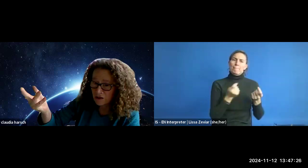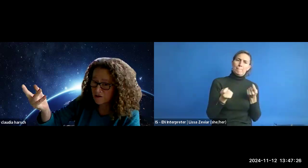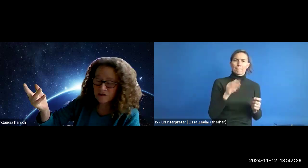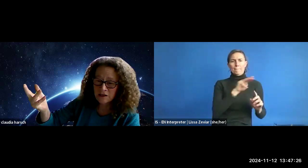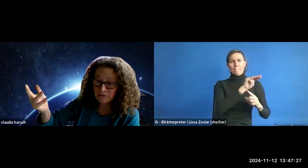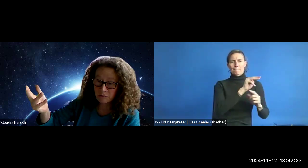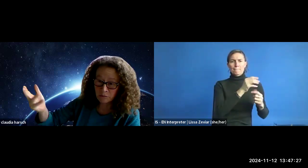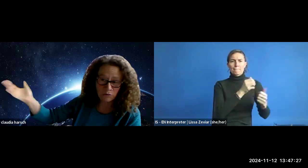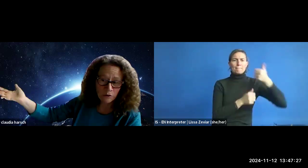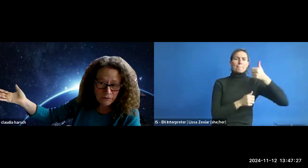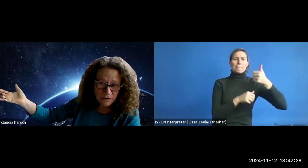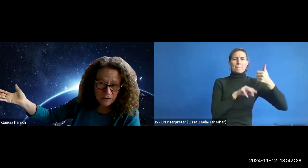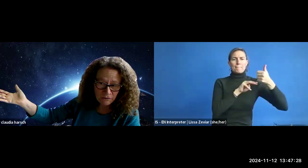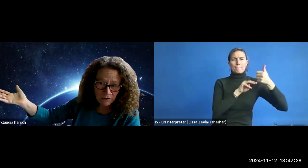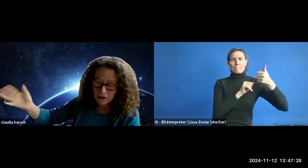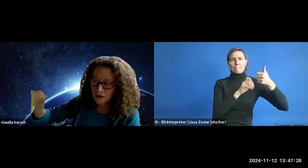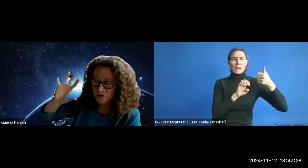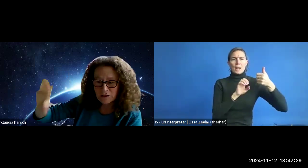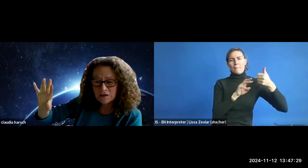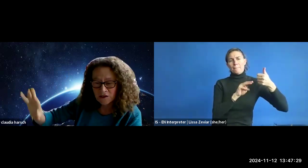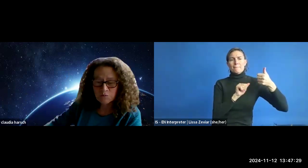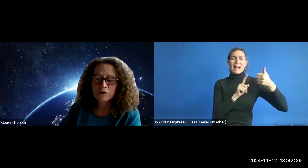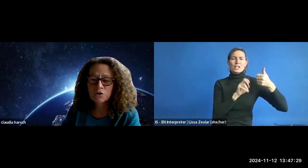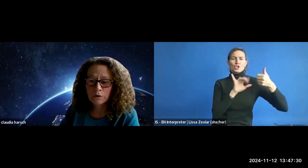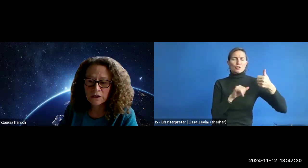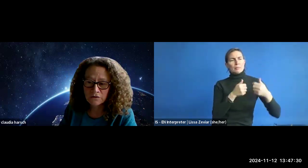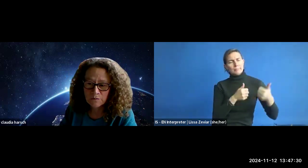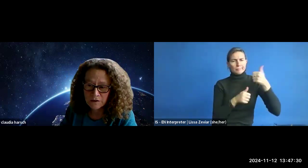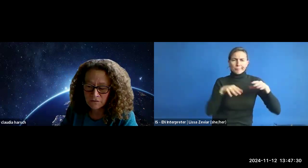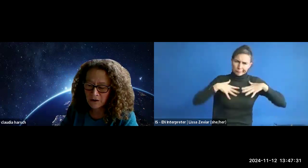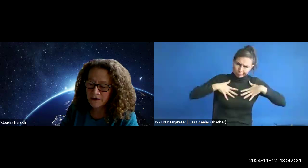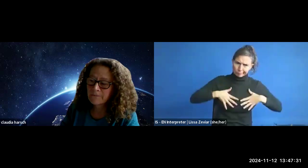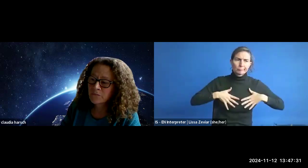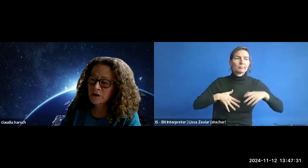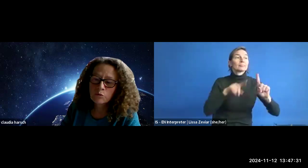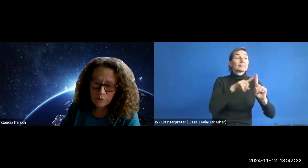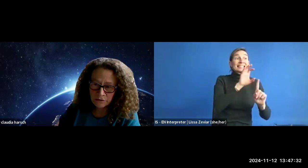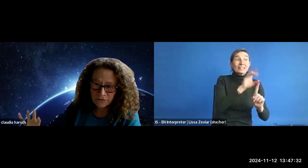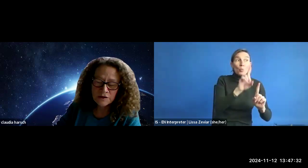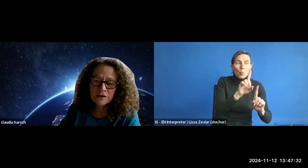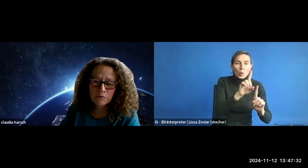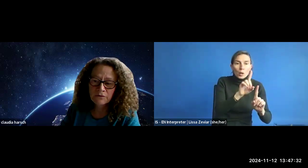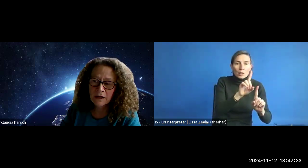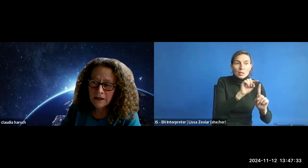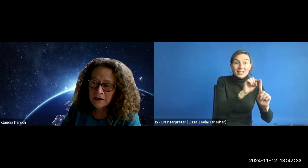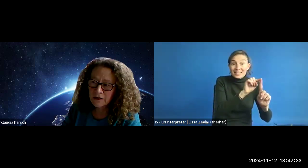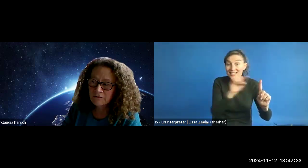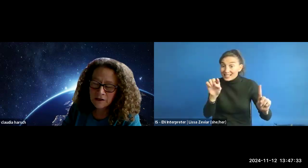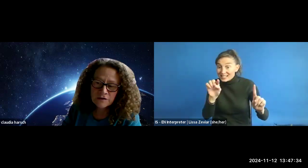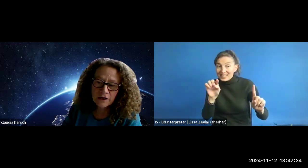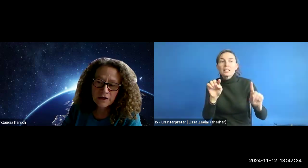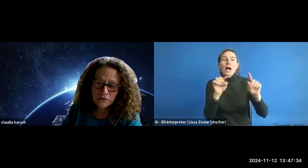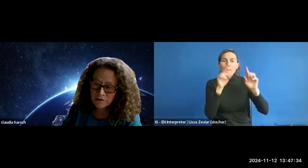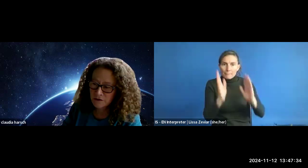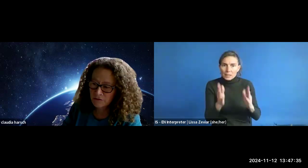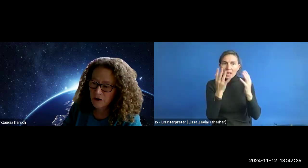points mean this is level B1 of the CFR? So these aspects you would need to specify. That would be the first step of aligning a